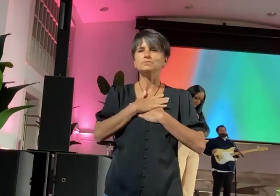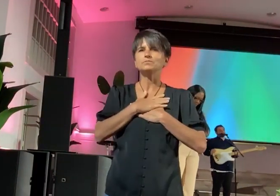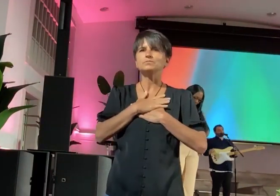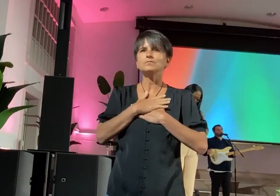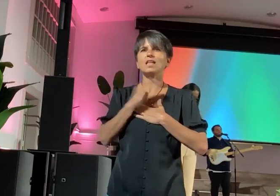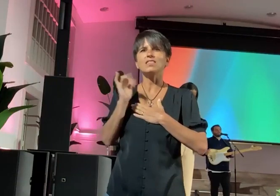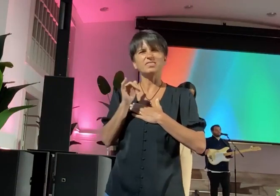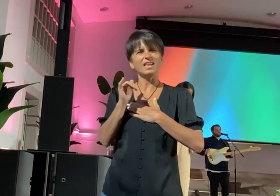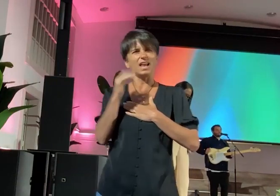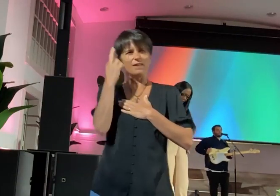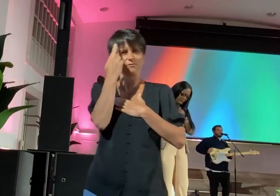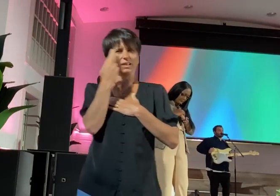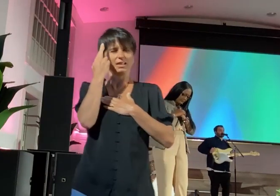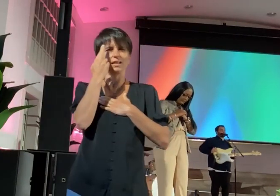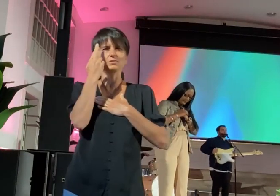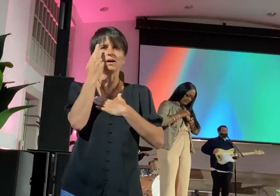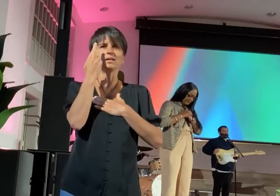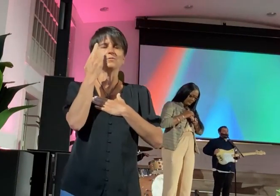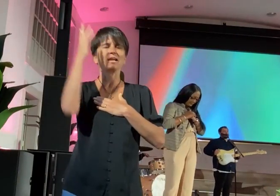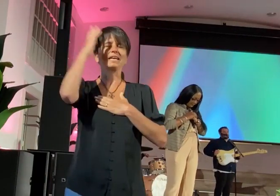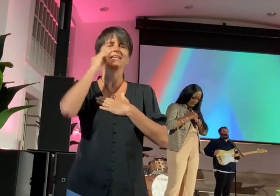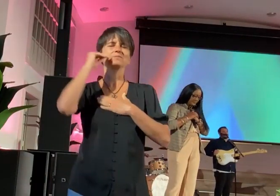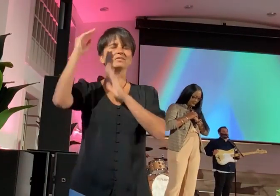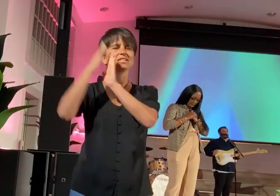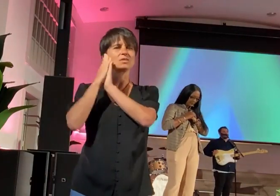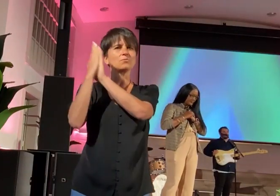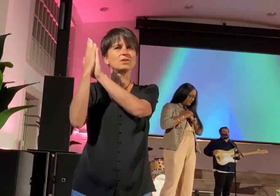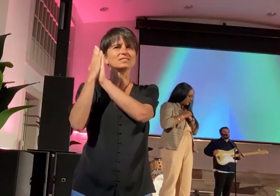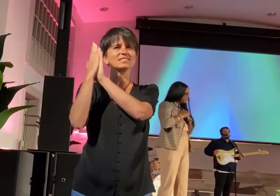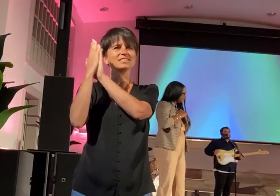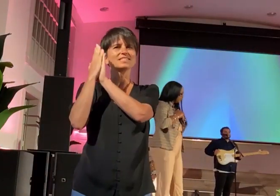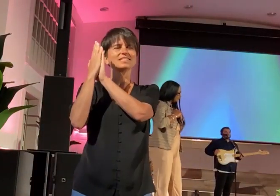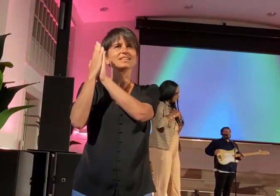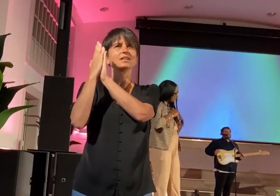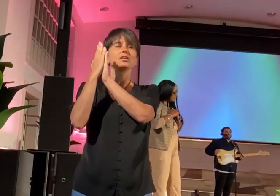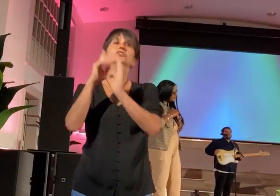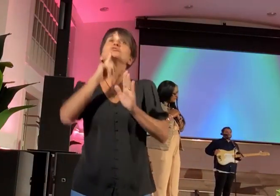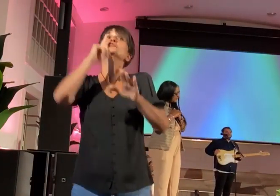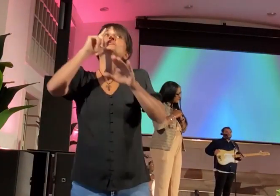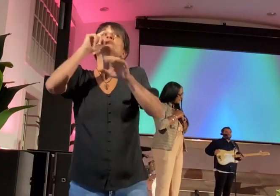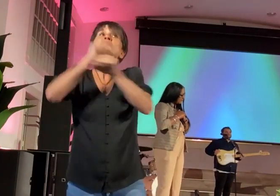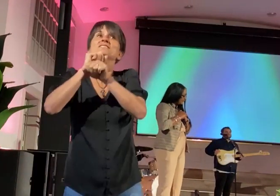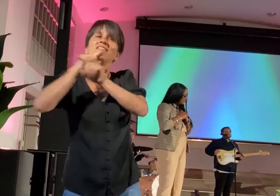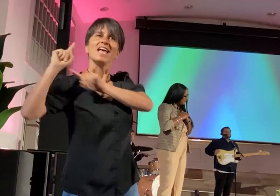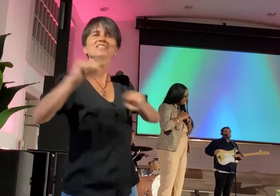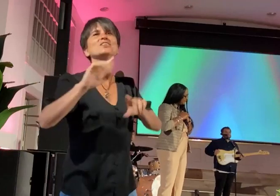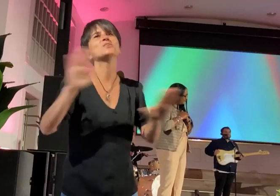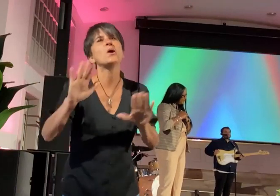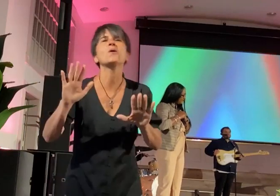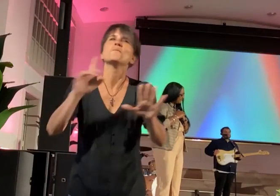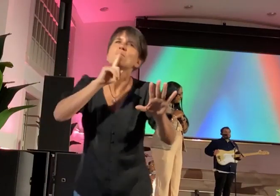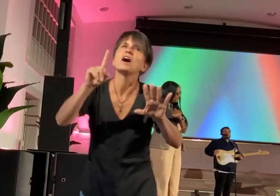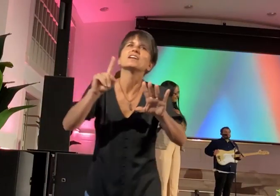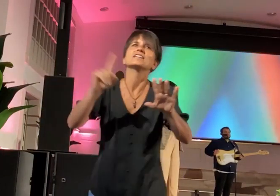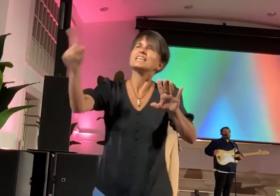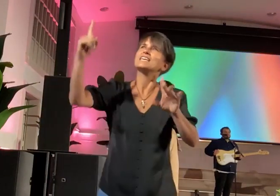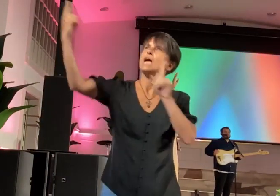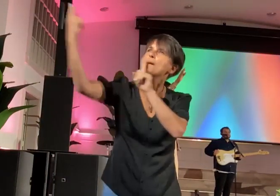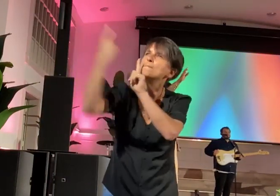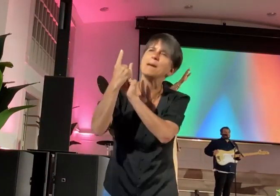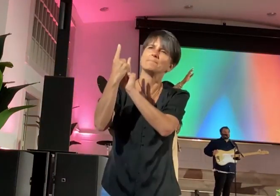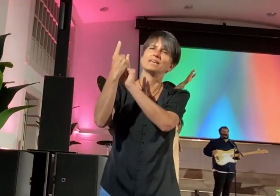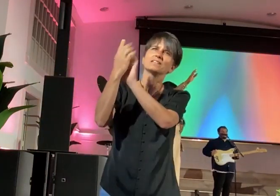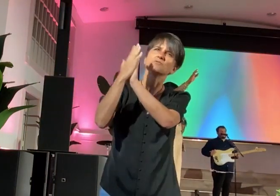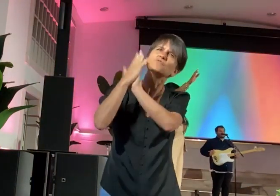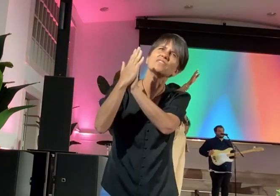What I realized is that just being in the presence of God, it didn't necessarily give me an answer, but when I sought the Lord wholeheartedly, he met me